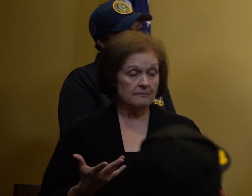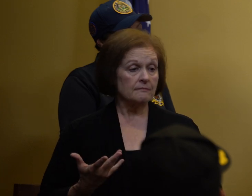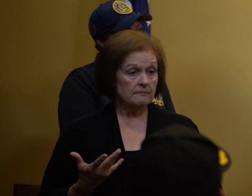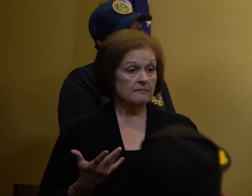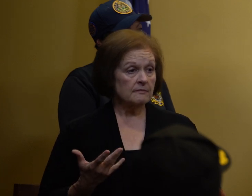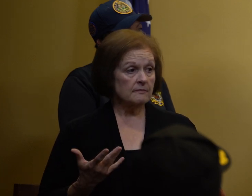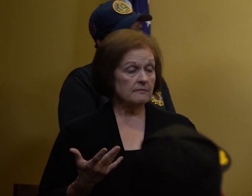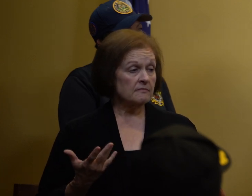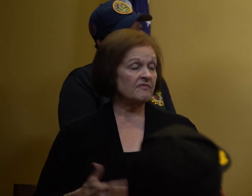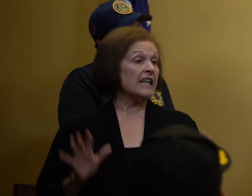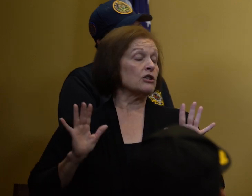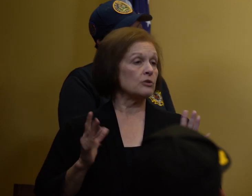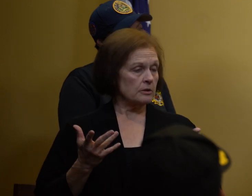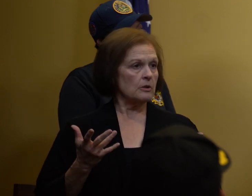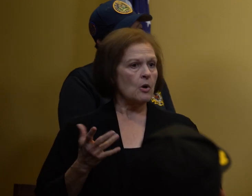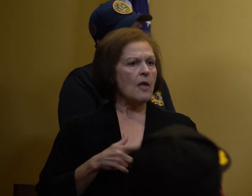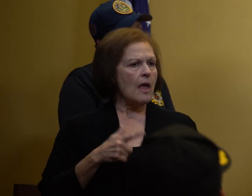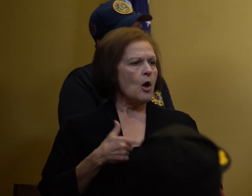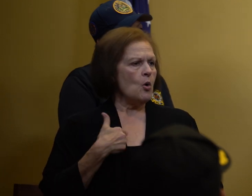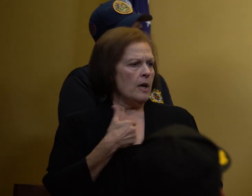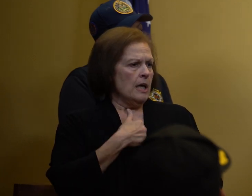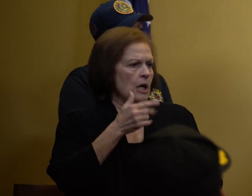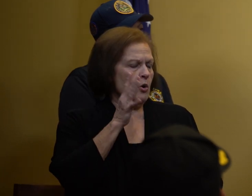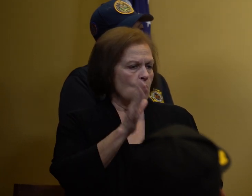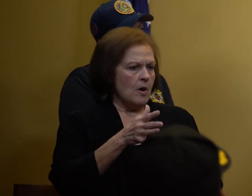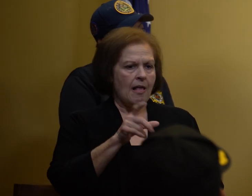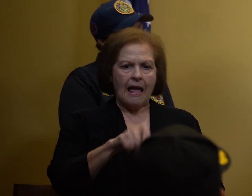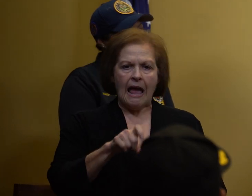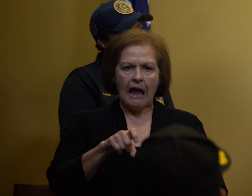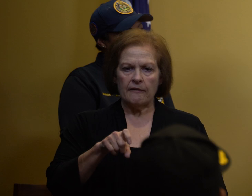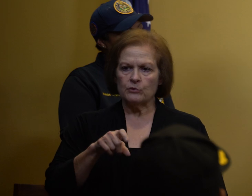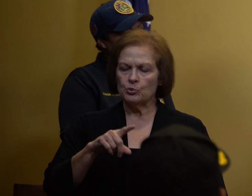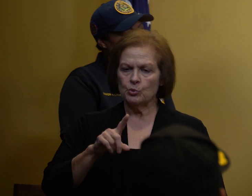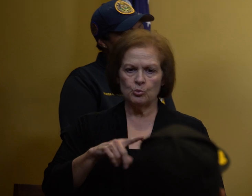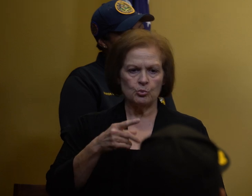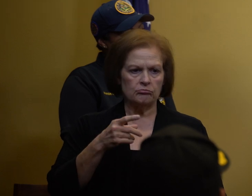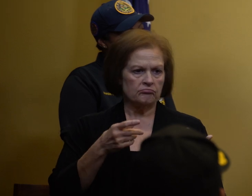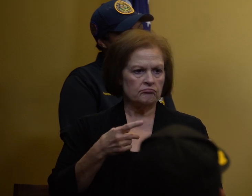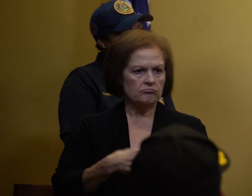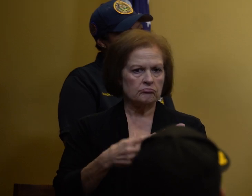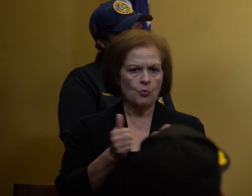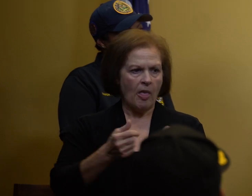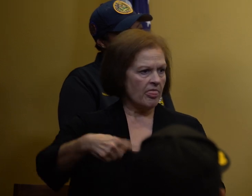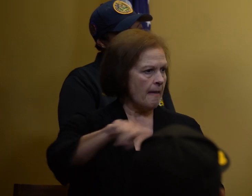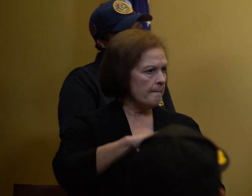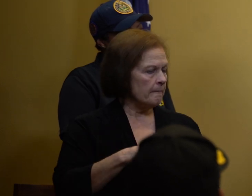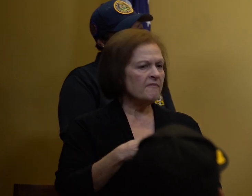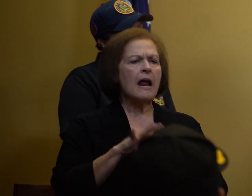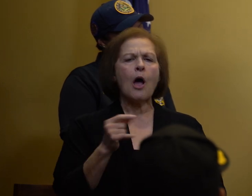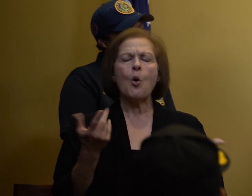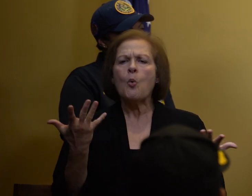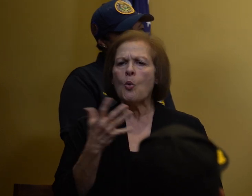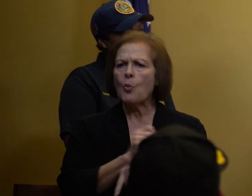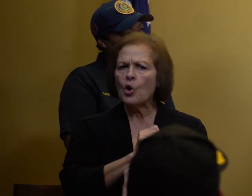to rely on the press. And I talked about translation of communication and what happened in the past when it didn't work, especially